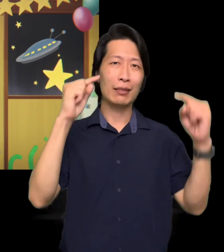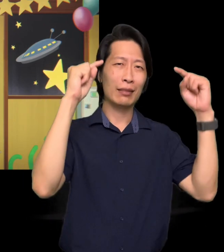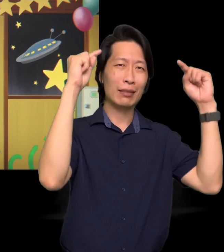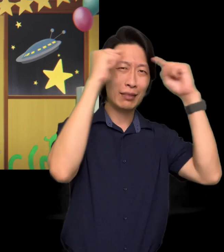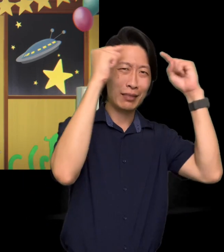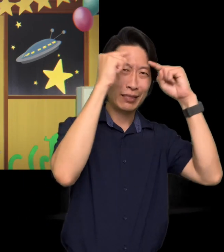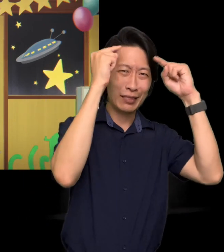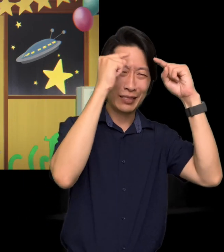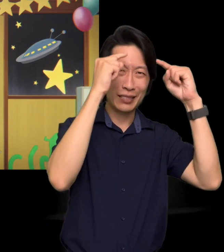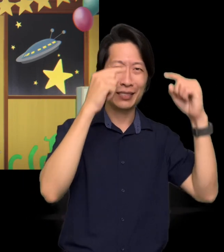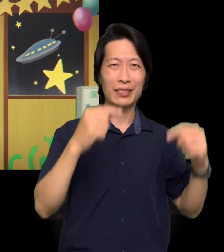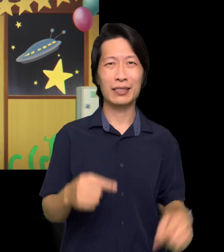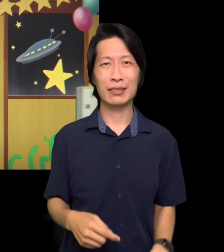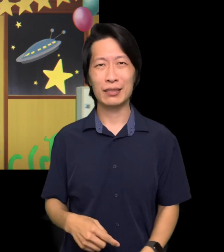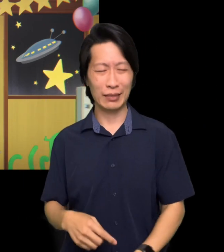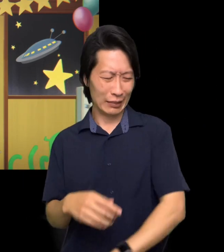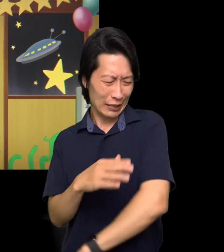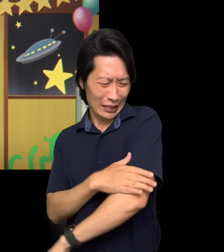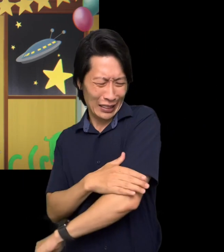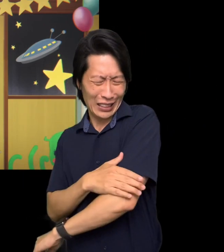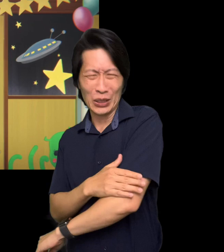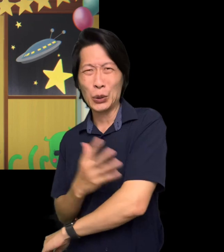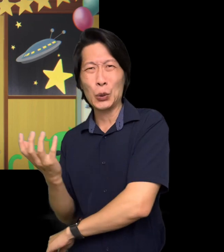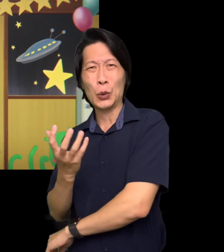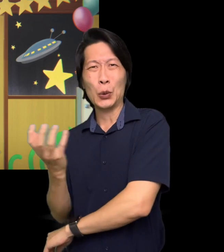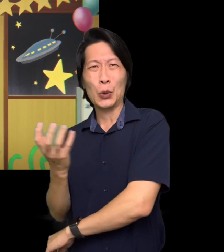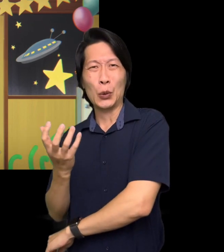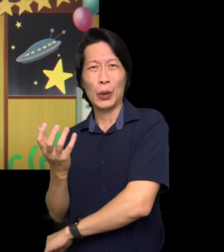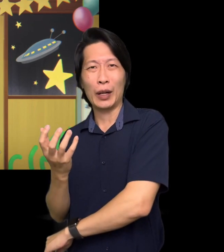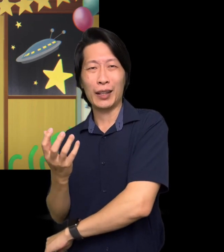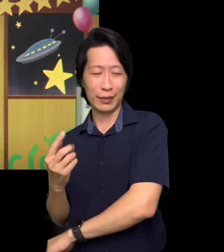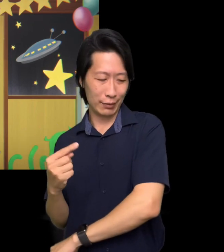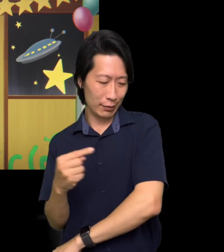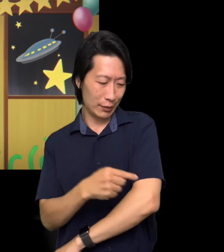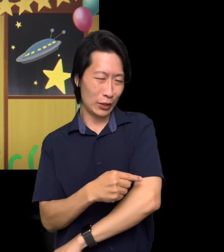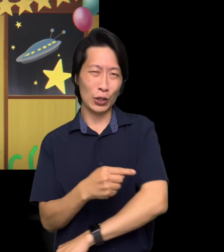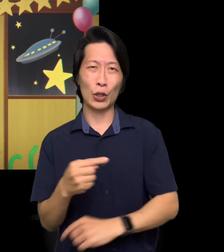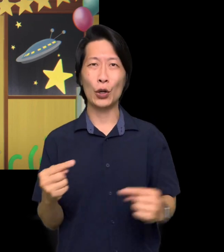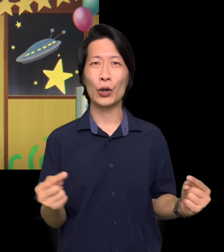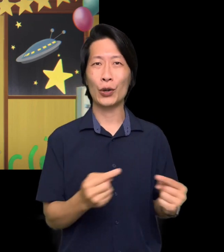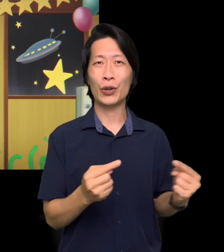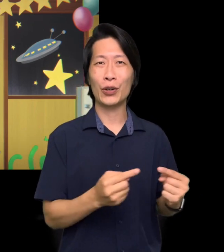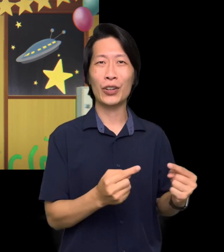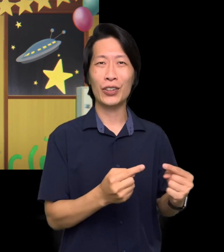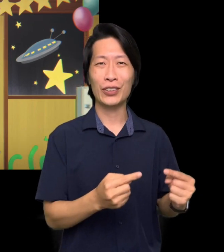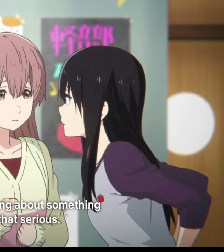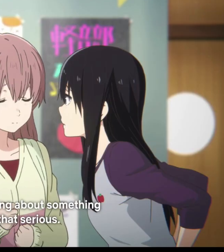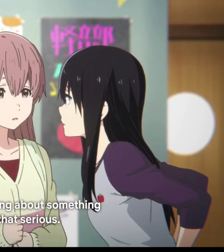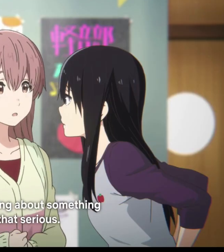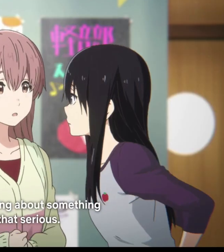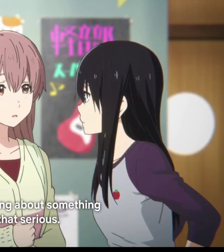itai, I got a headache. Ude ga itai, my arm hurts.